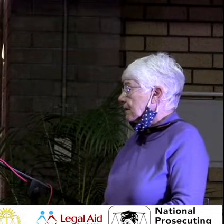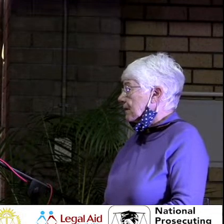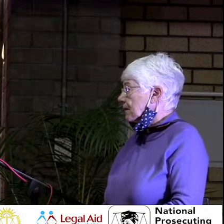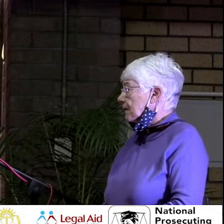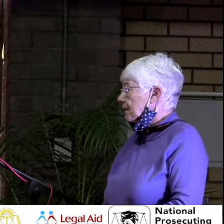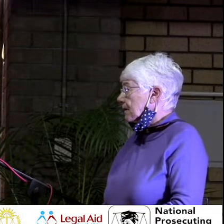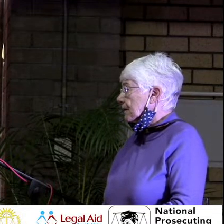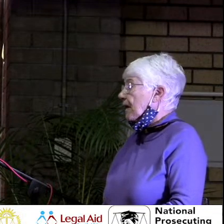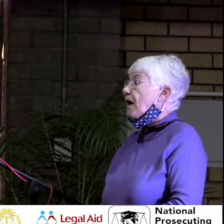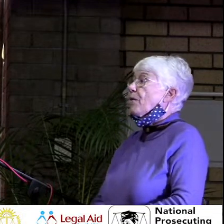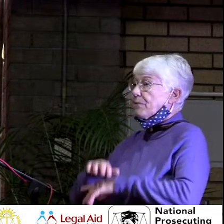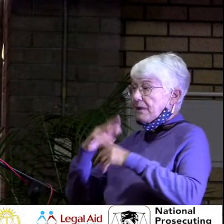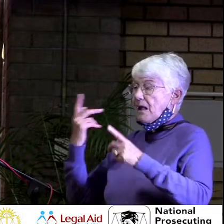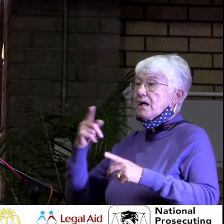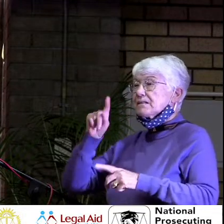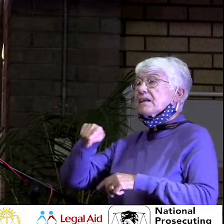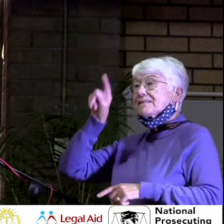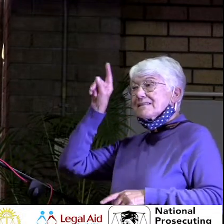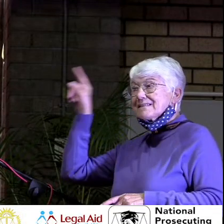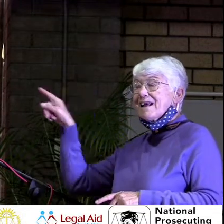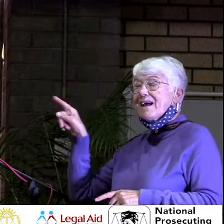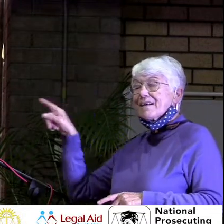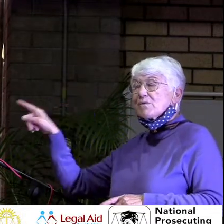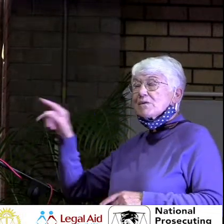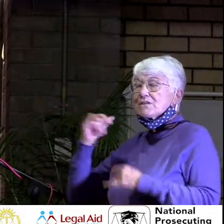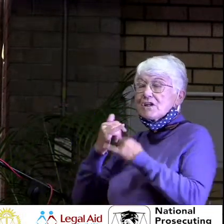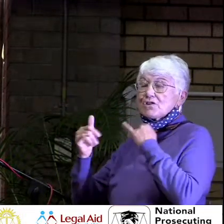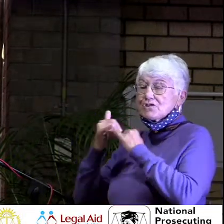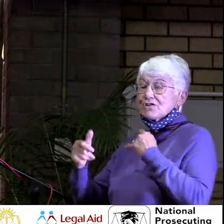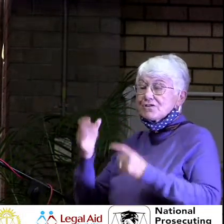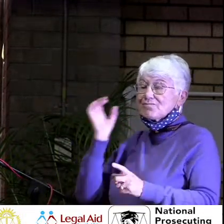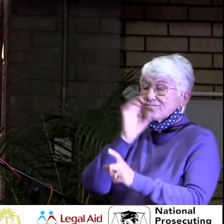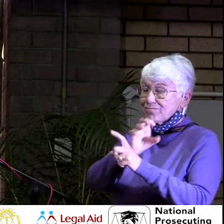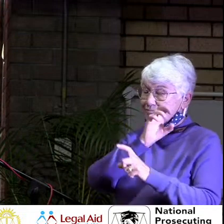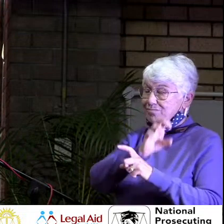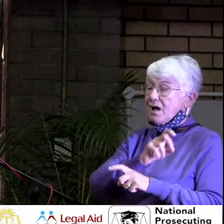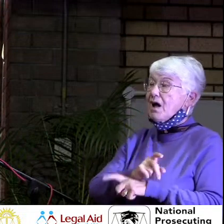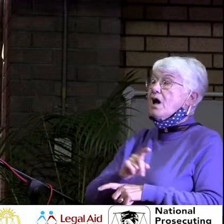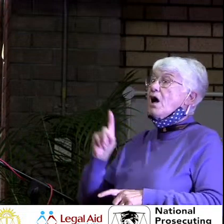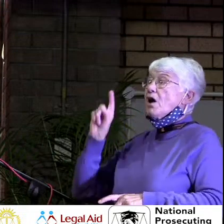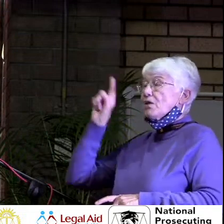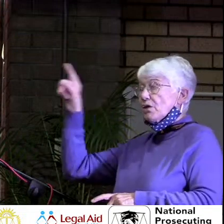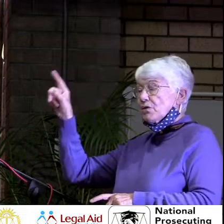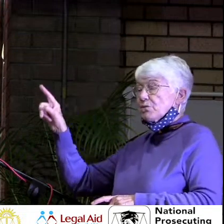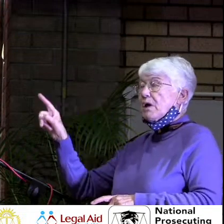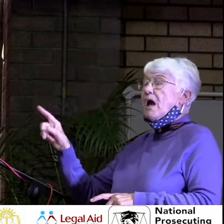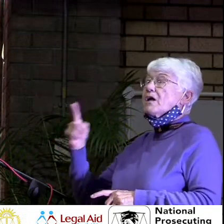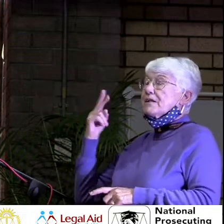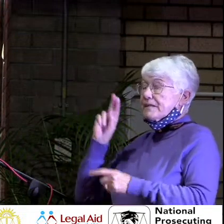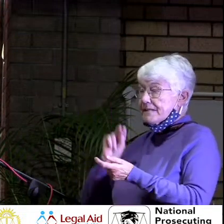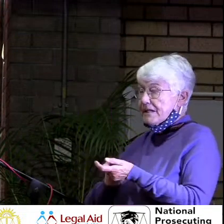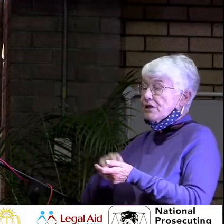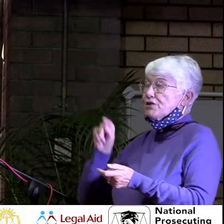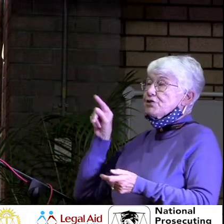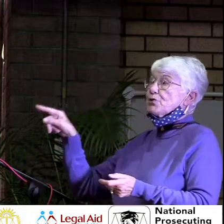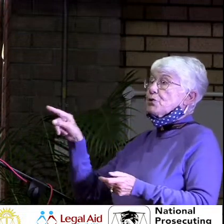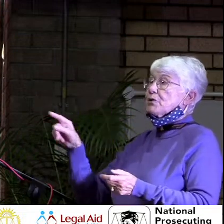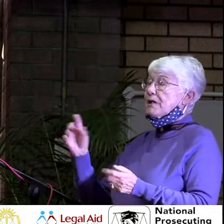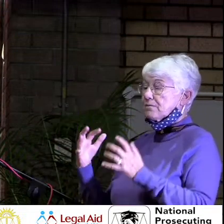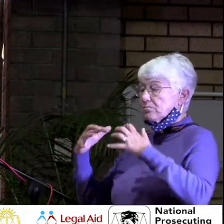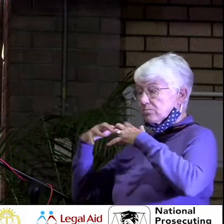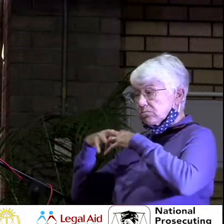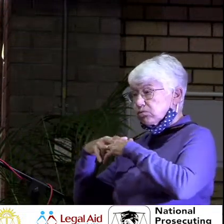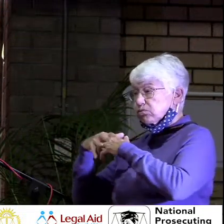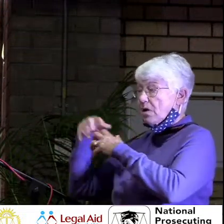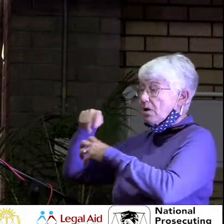relapse into committing the crime itself. So we need your assistance so that social reintegration can have meaning, and we